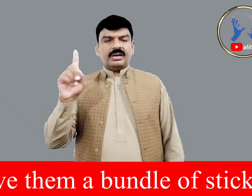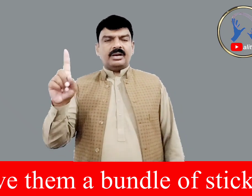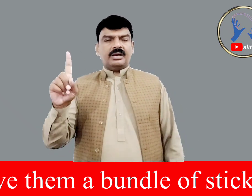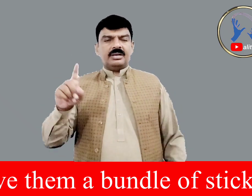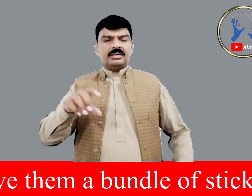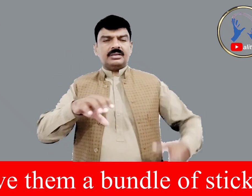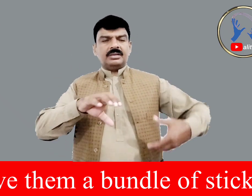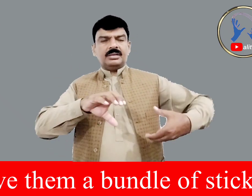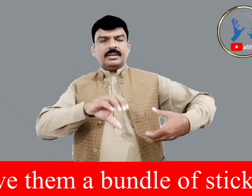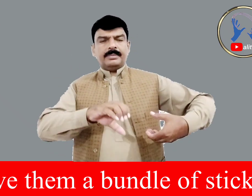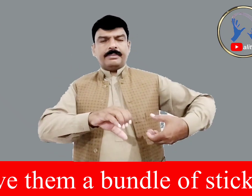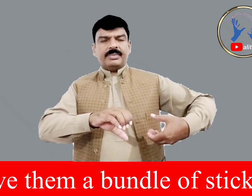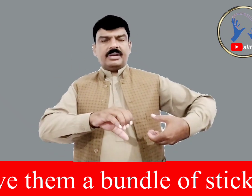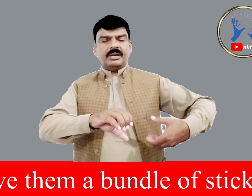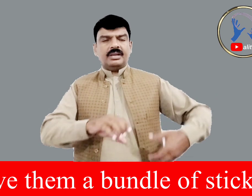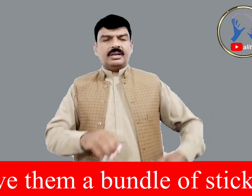a bundle